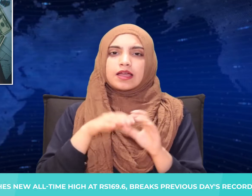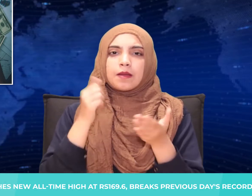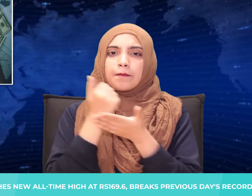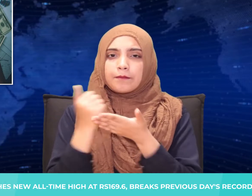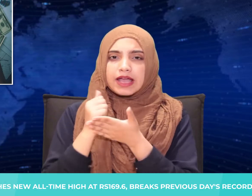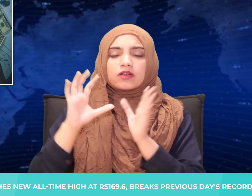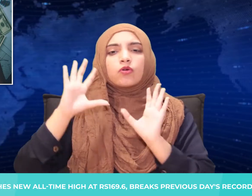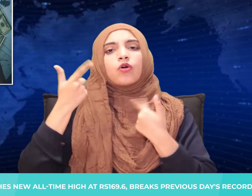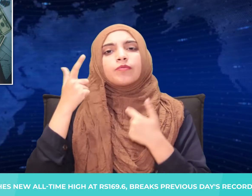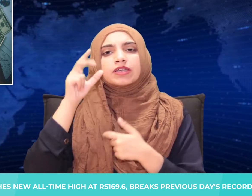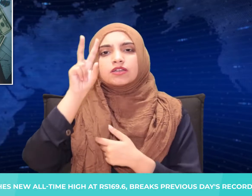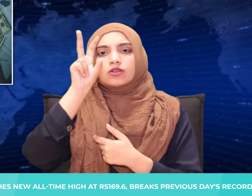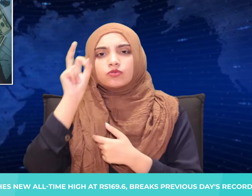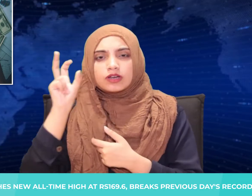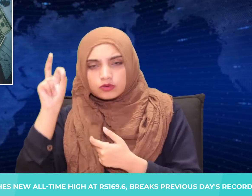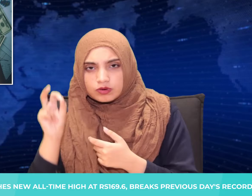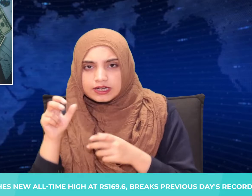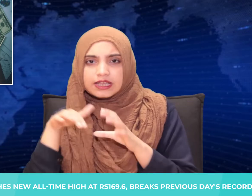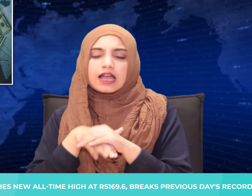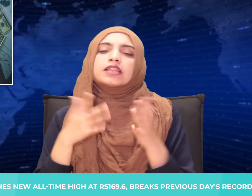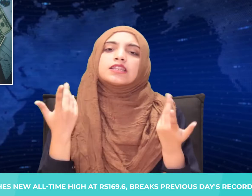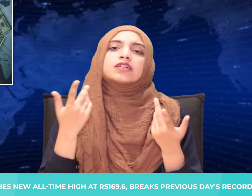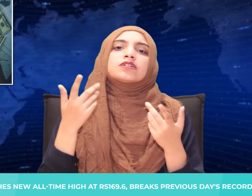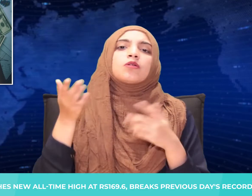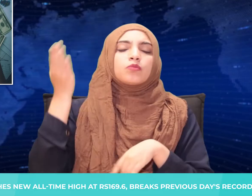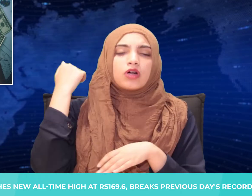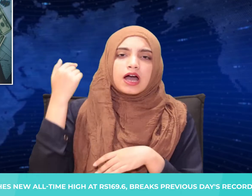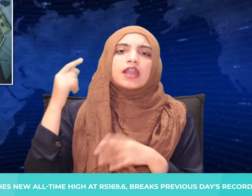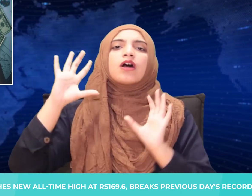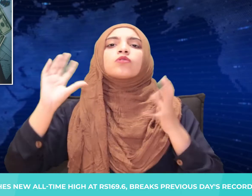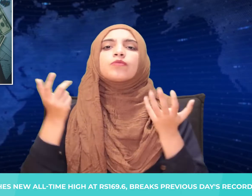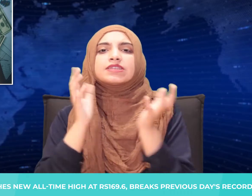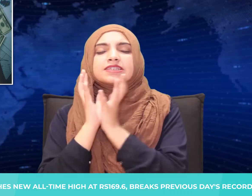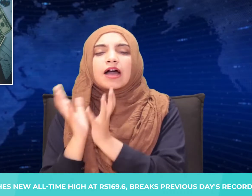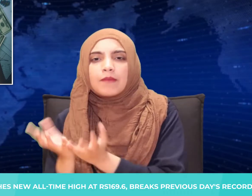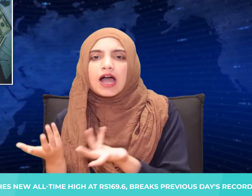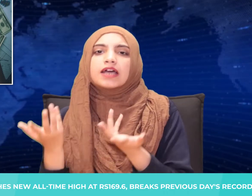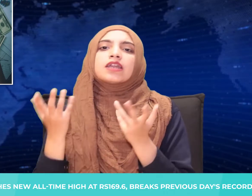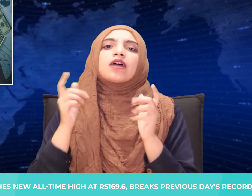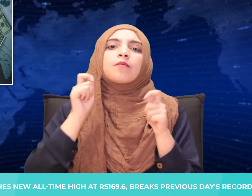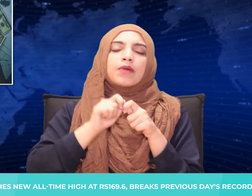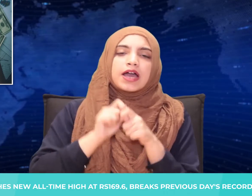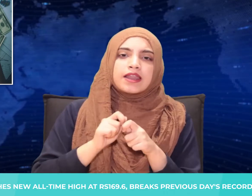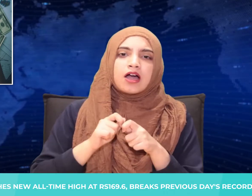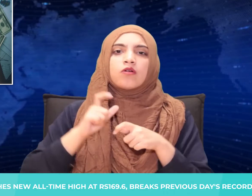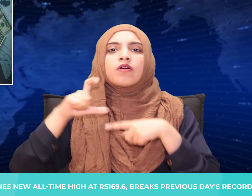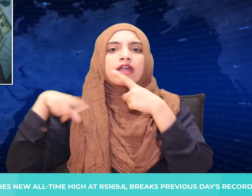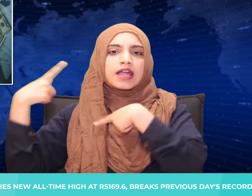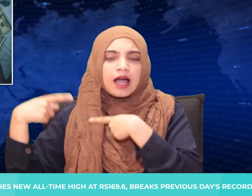2020 for imports of certain raw materials to support manufacturing and industrial sectors.